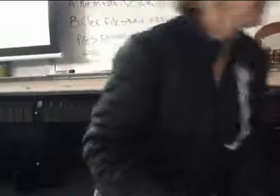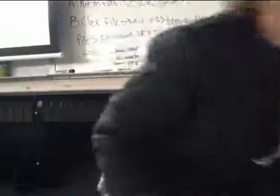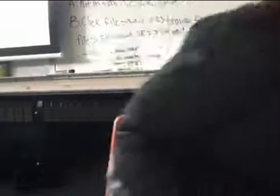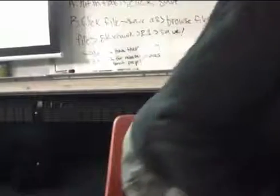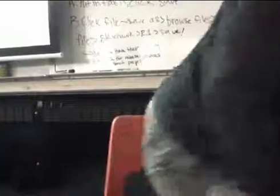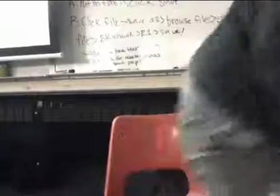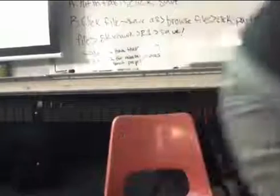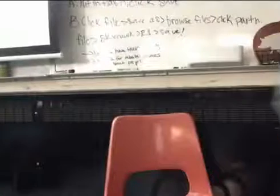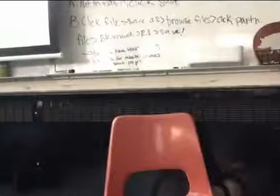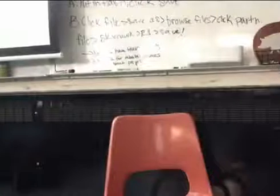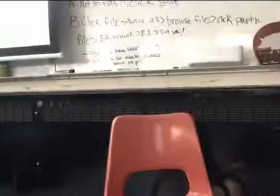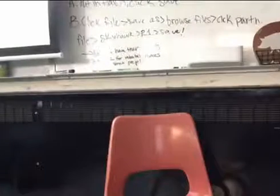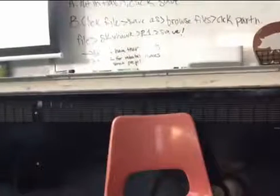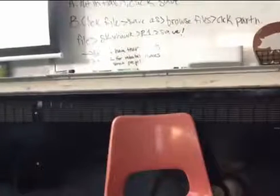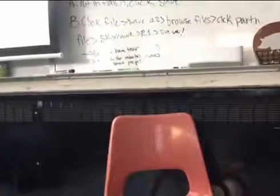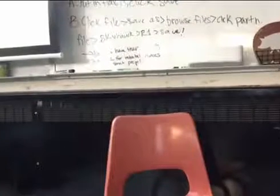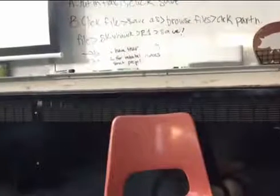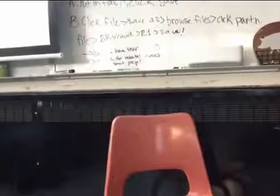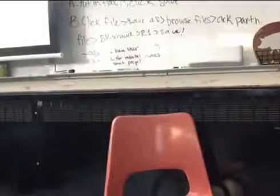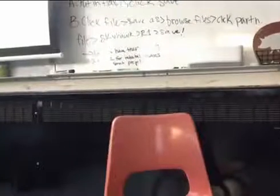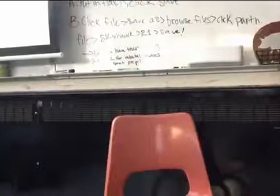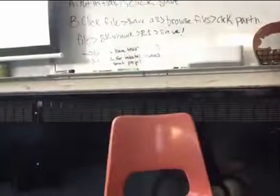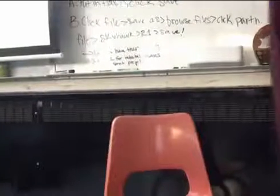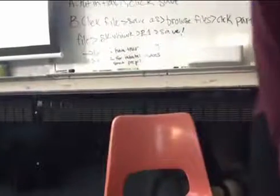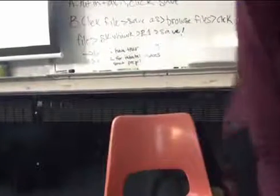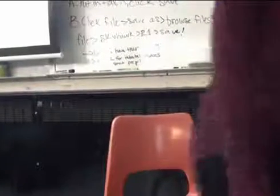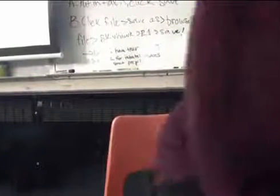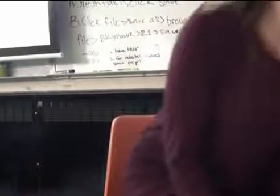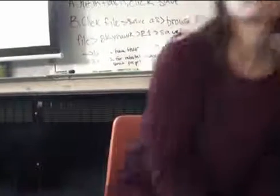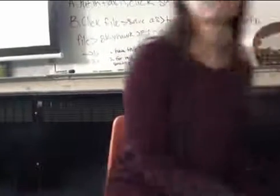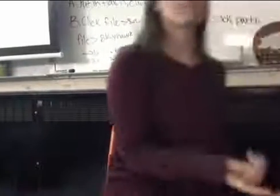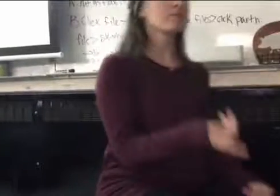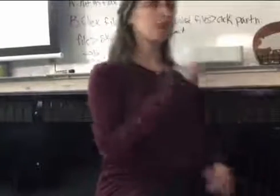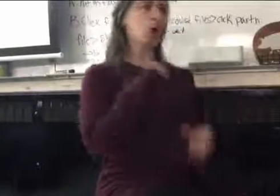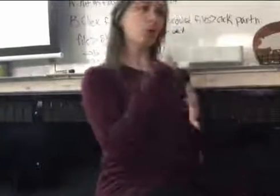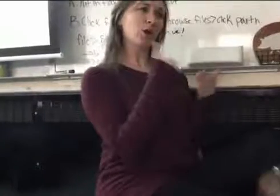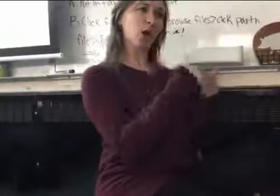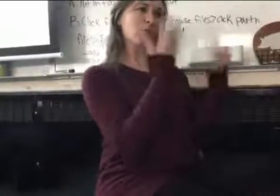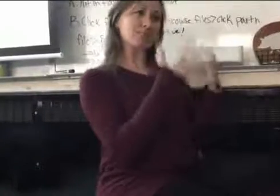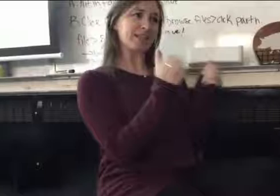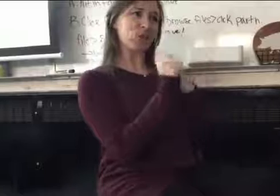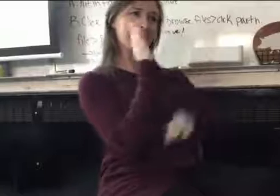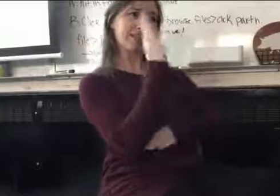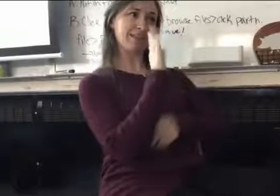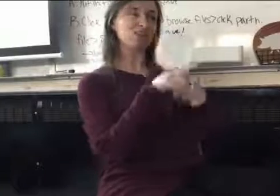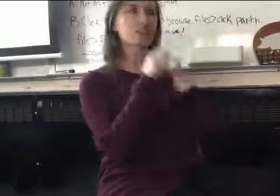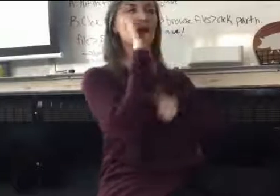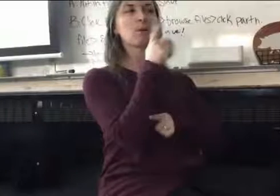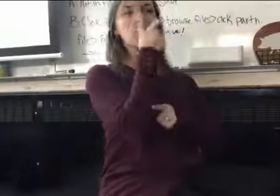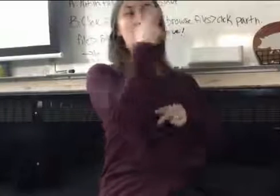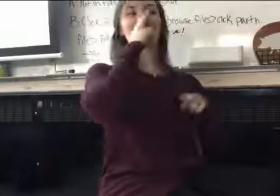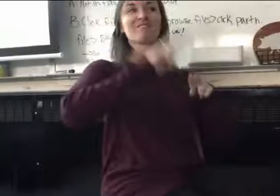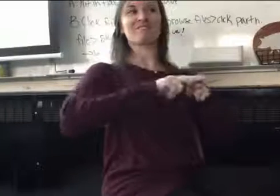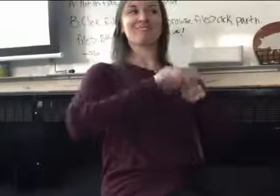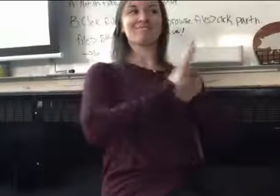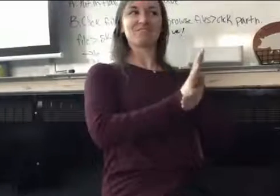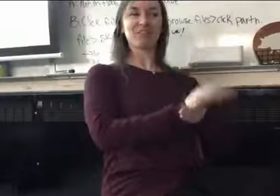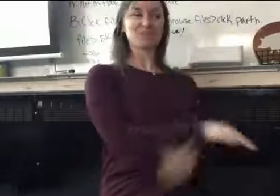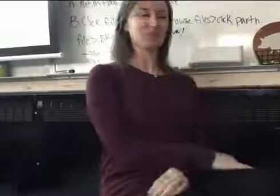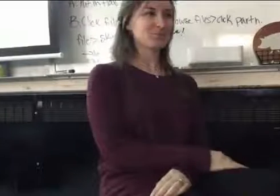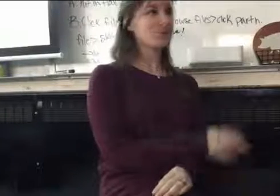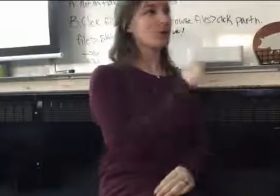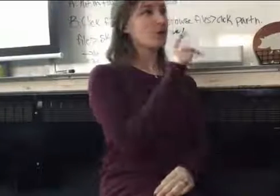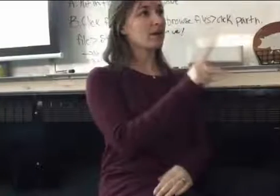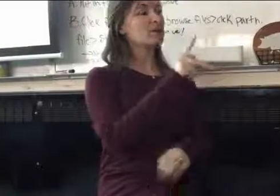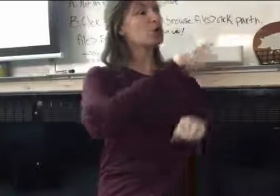with the extensive notes, and then we get to the fun videos of war. So, we're getting there. Now, Britain's role in the war, if you